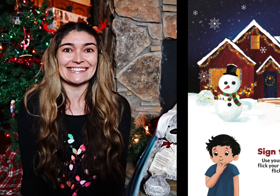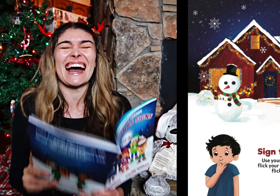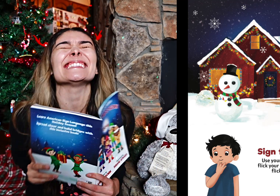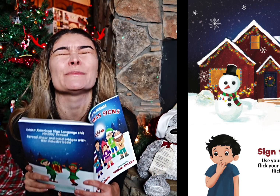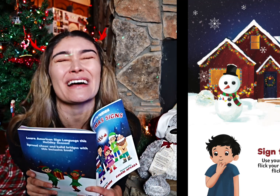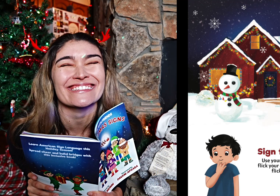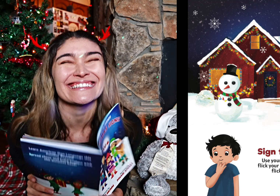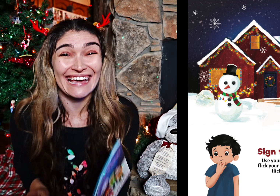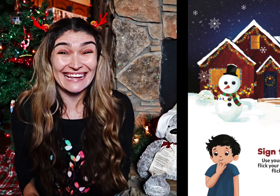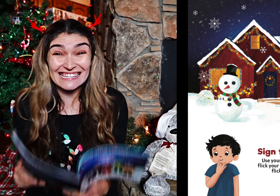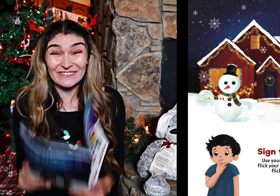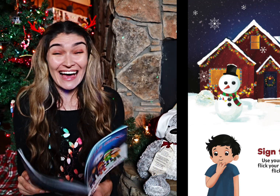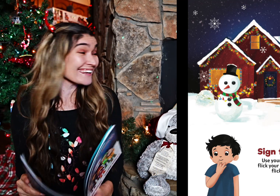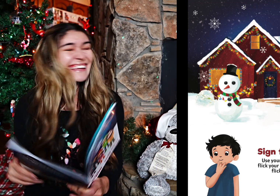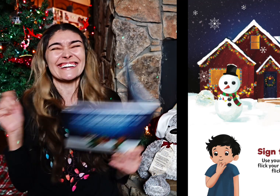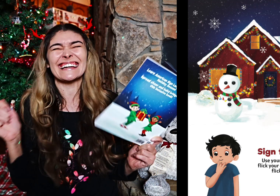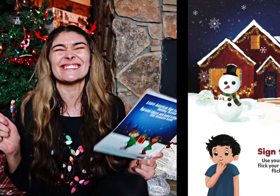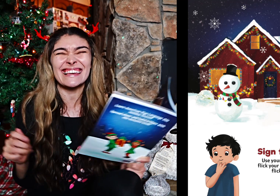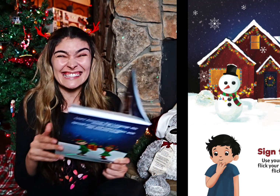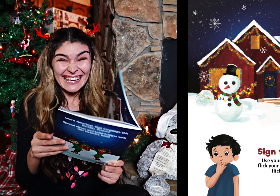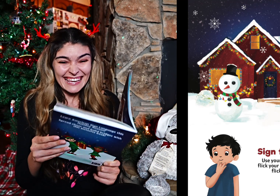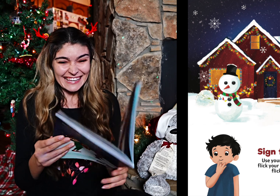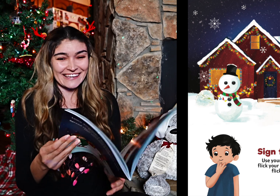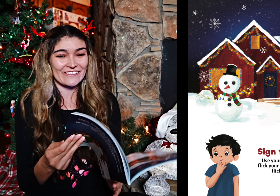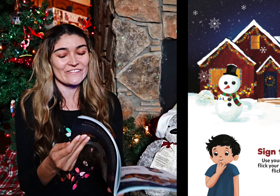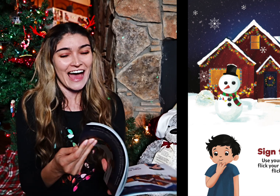a special night. It's finally Christmas Eve.